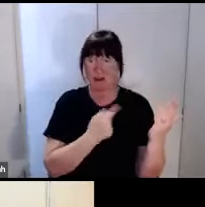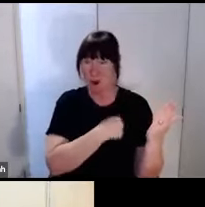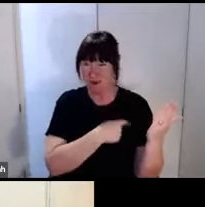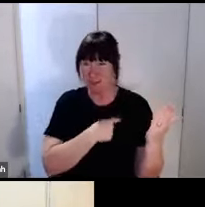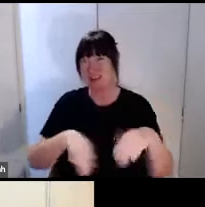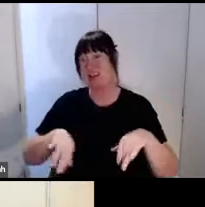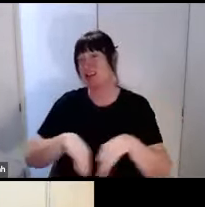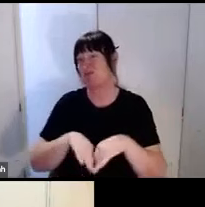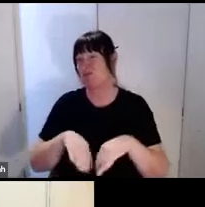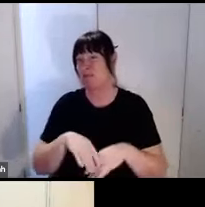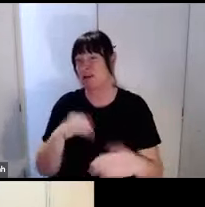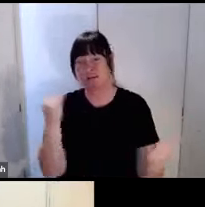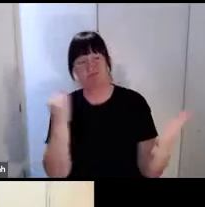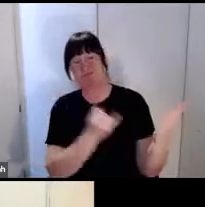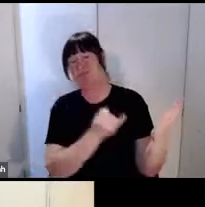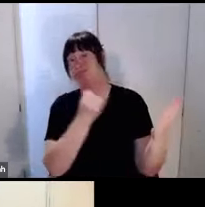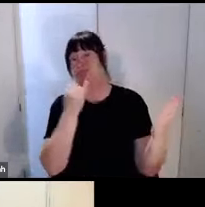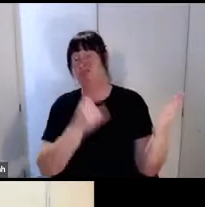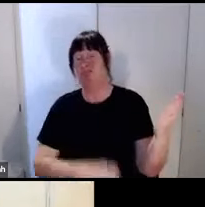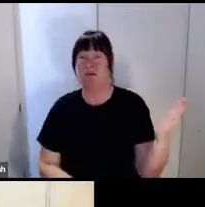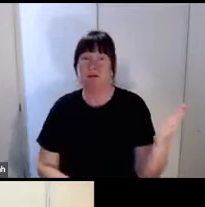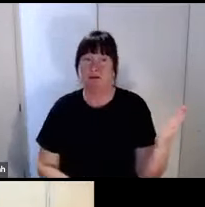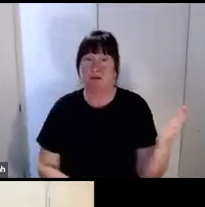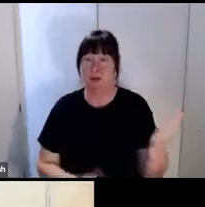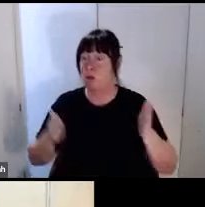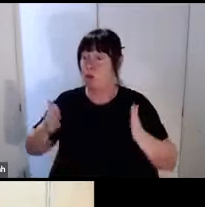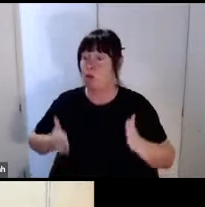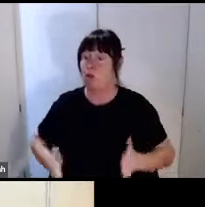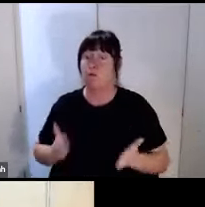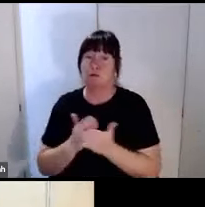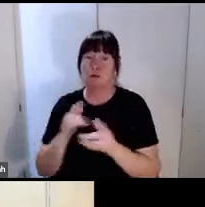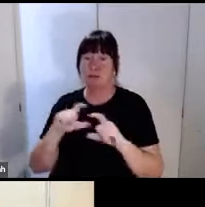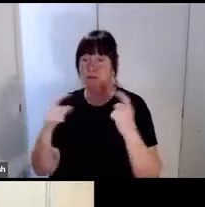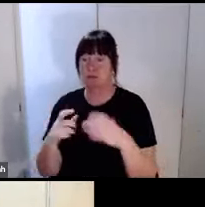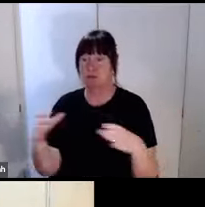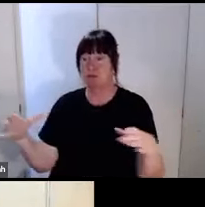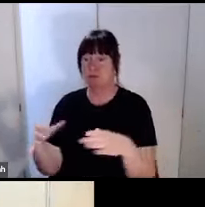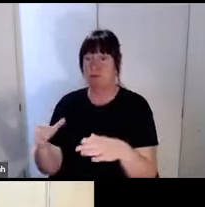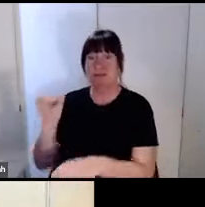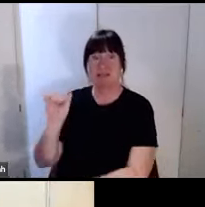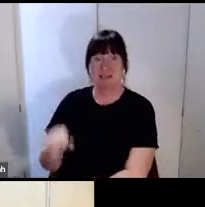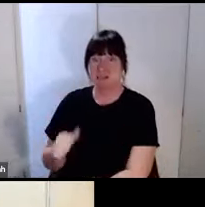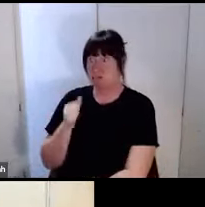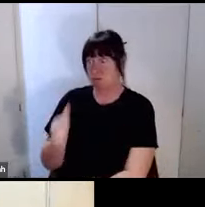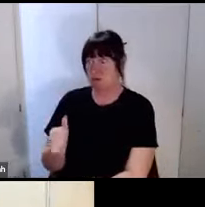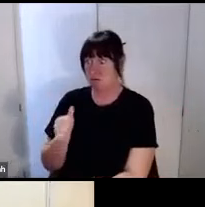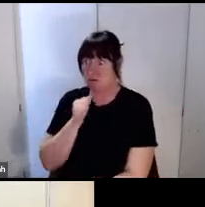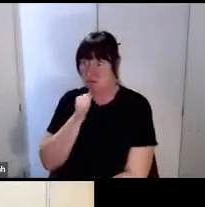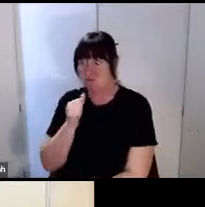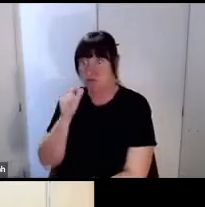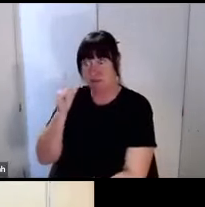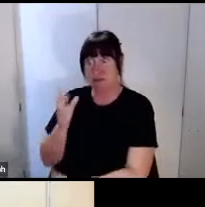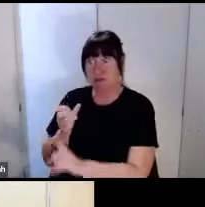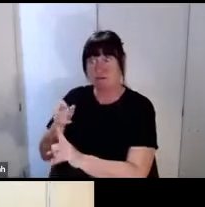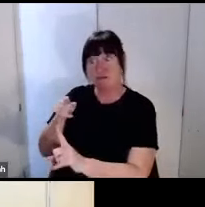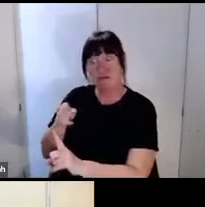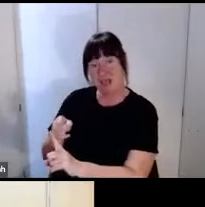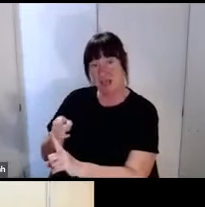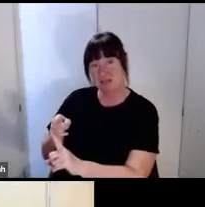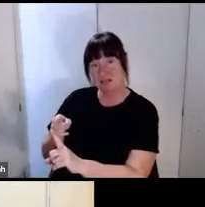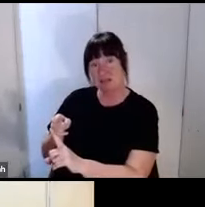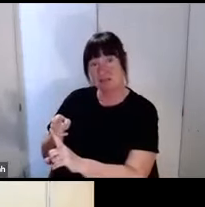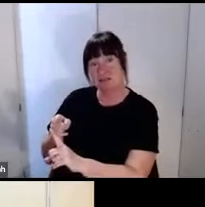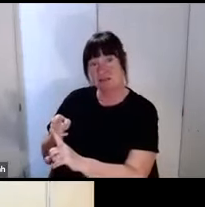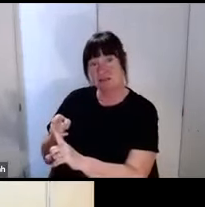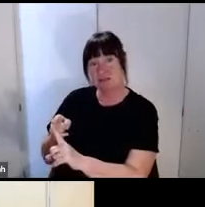joke. And what the Human Rights Commission is suggesting, yeah, that would be great if we can have that. And if we can just shove in